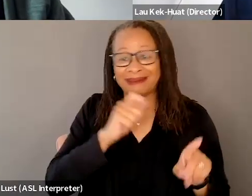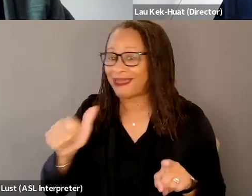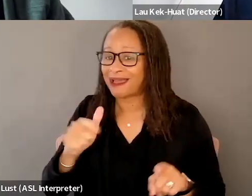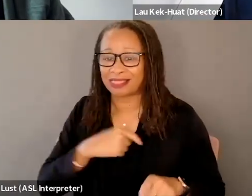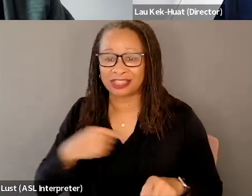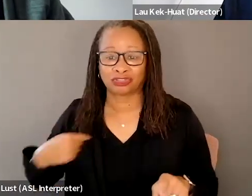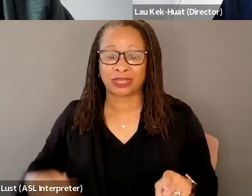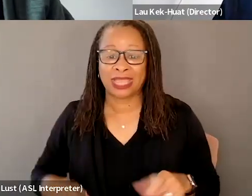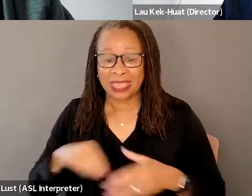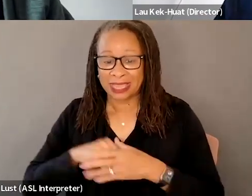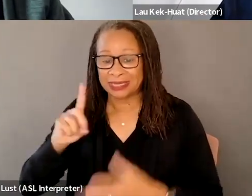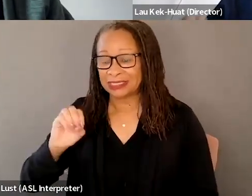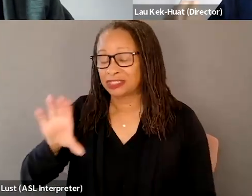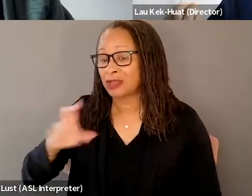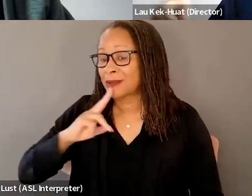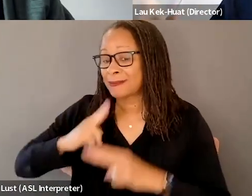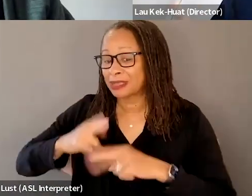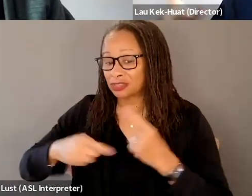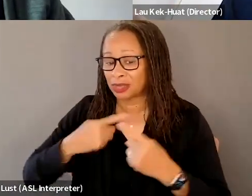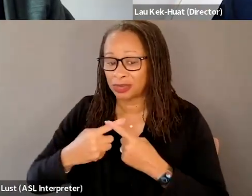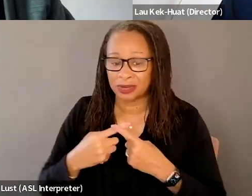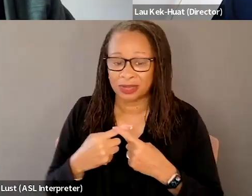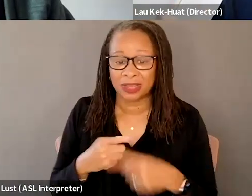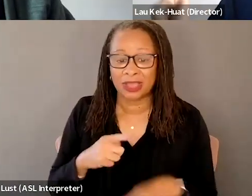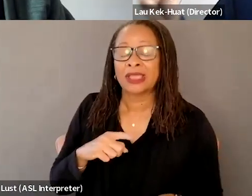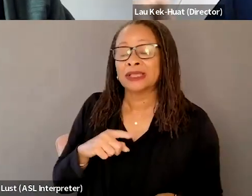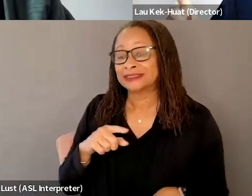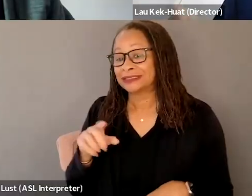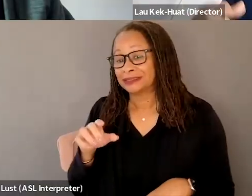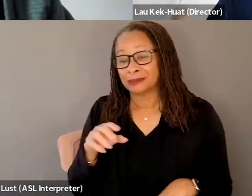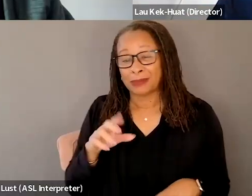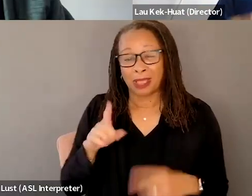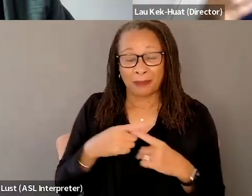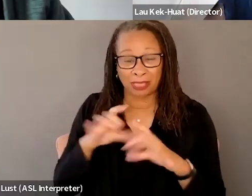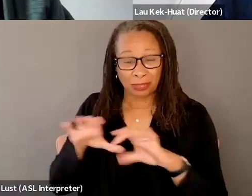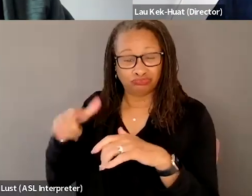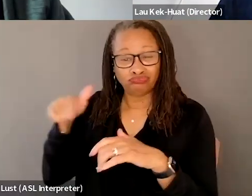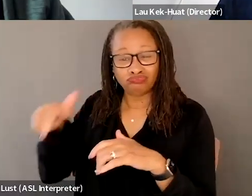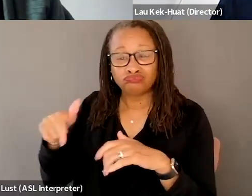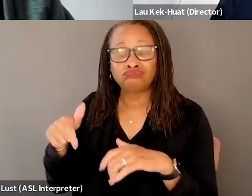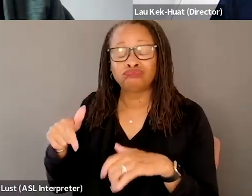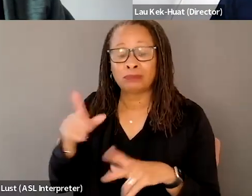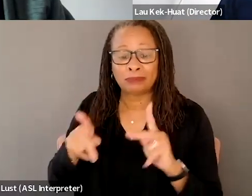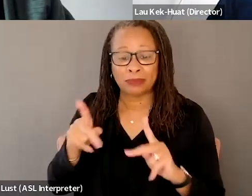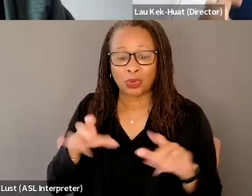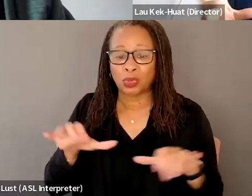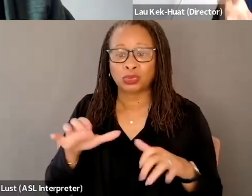my documentary, it mentioned about the 731 units. Those they do the